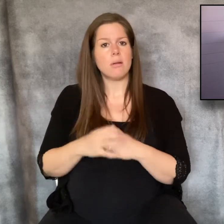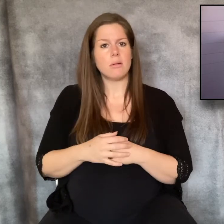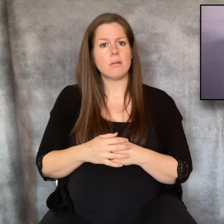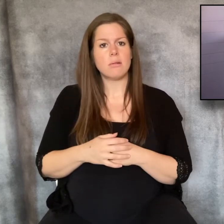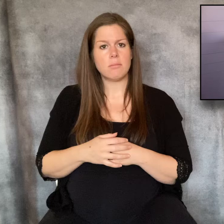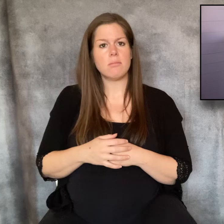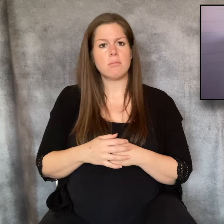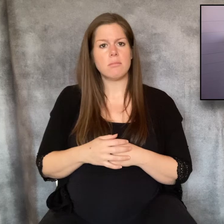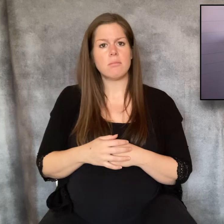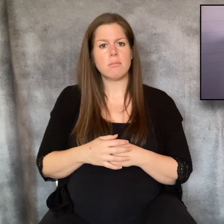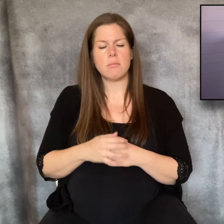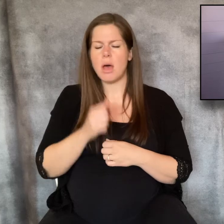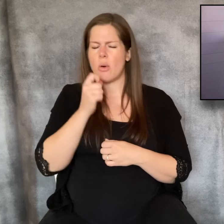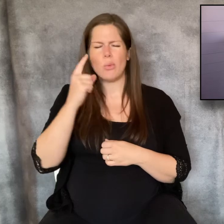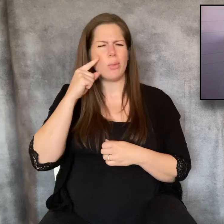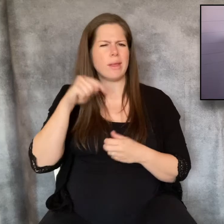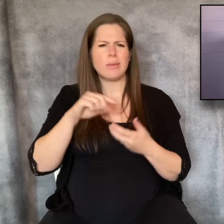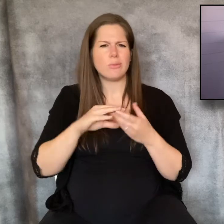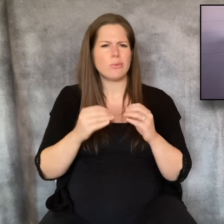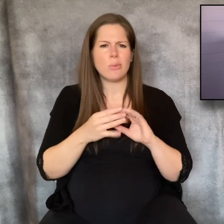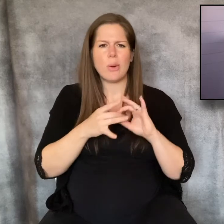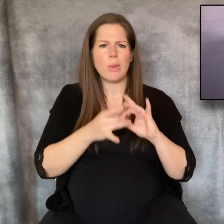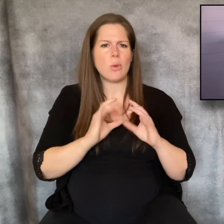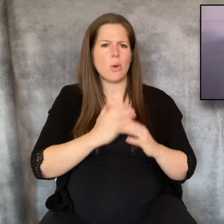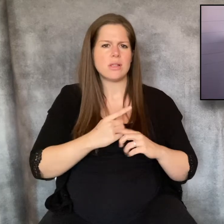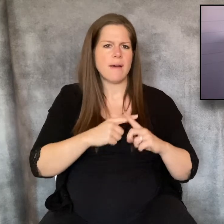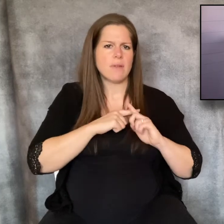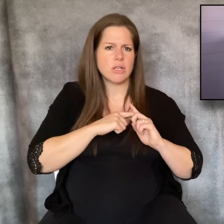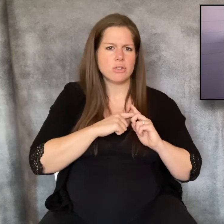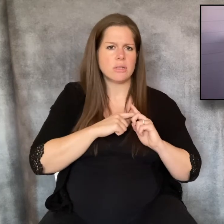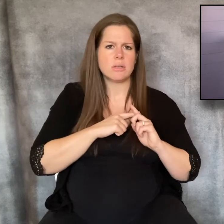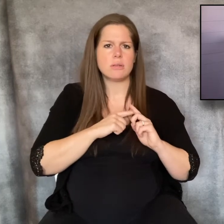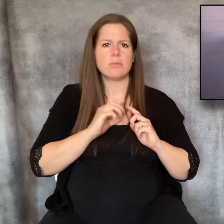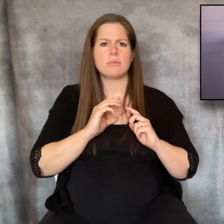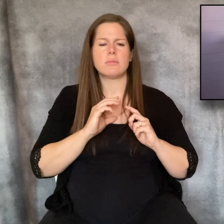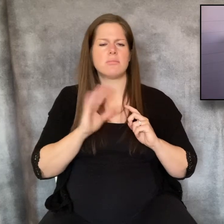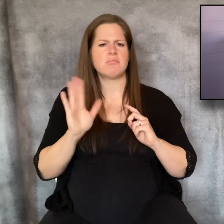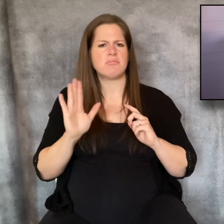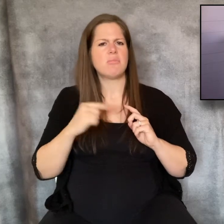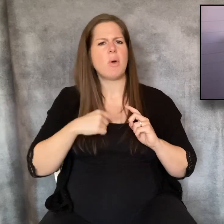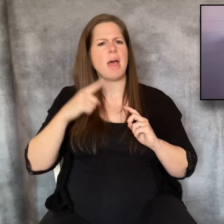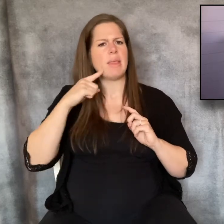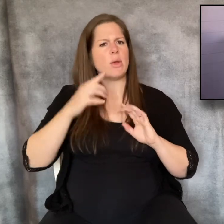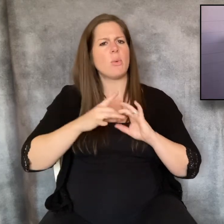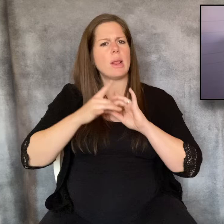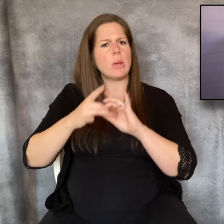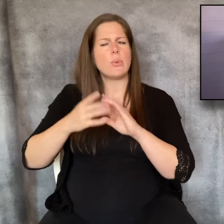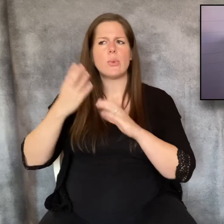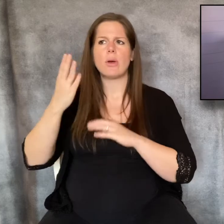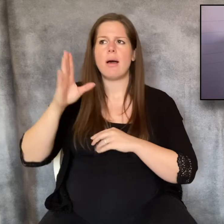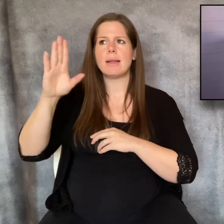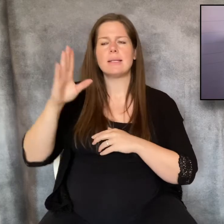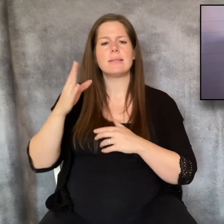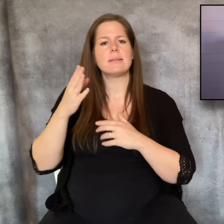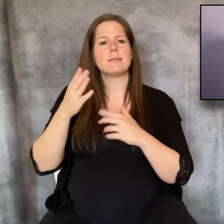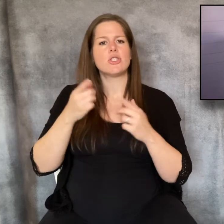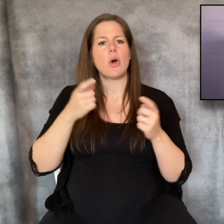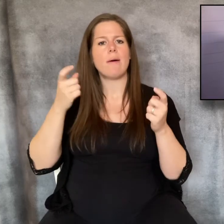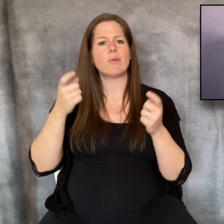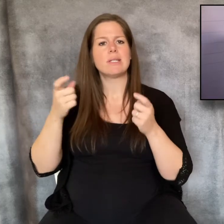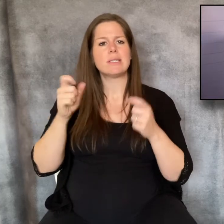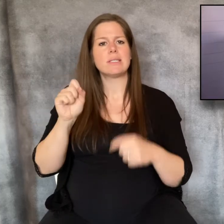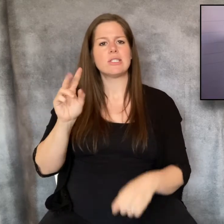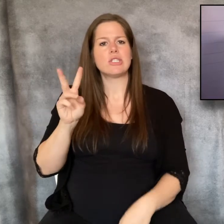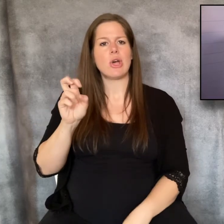necessarily rewards. I think this is a simple parable to understand about God's sovereignty and the fact that he's going to build